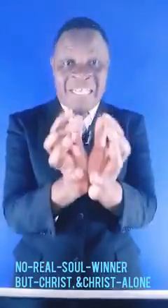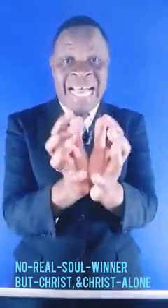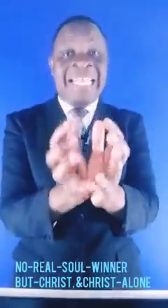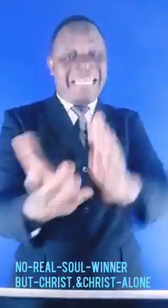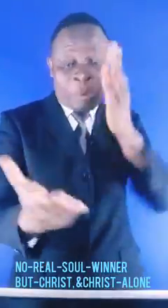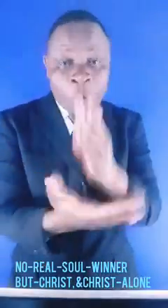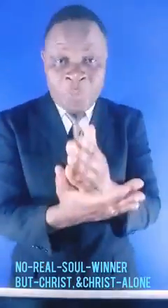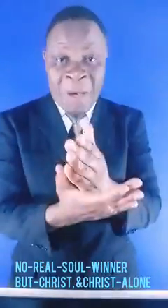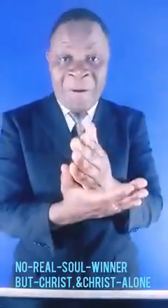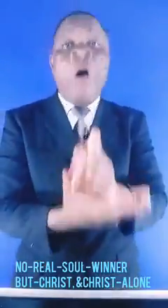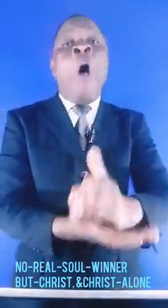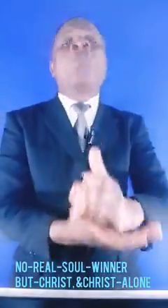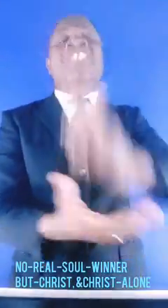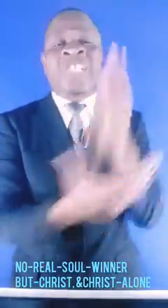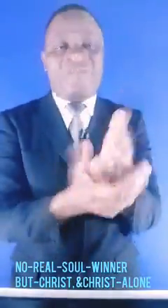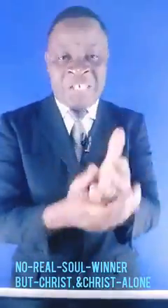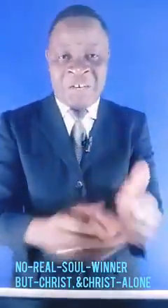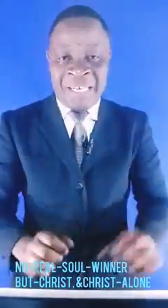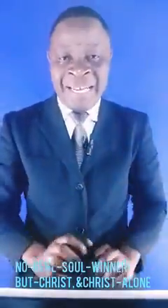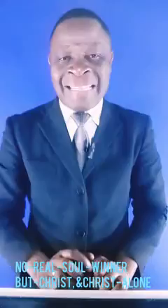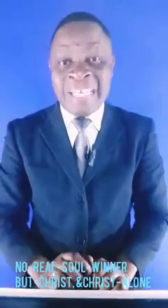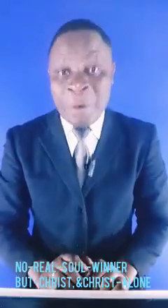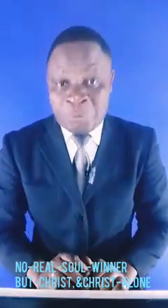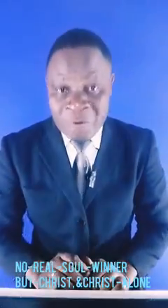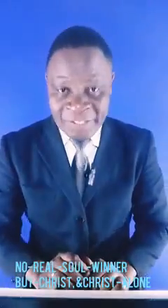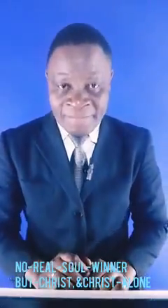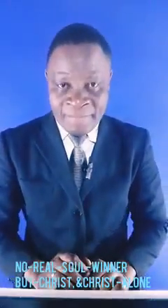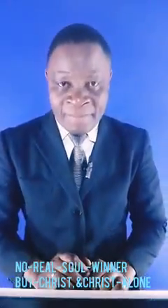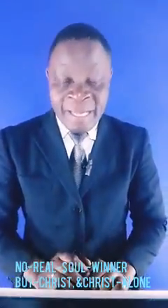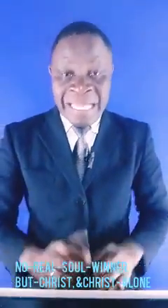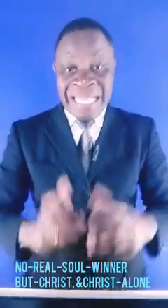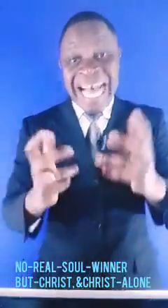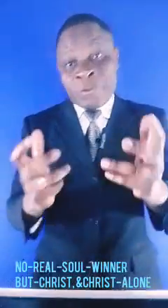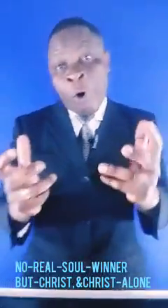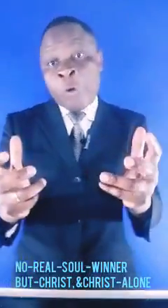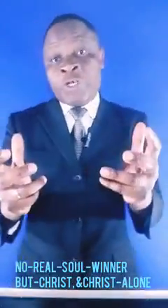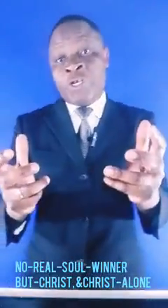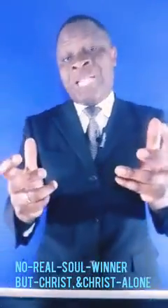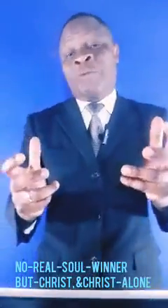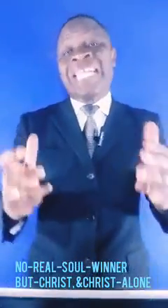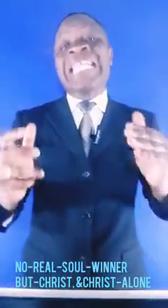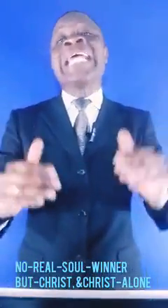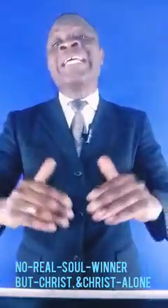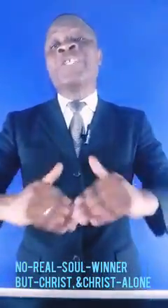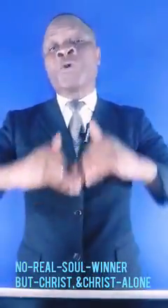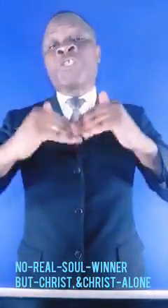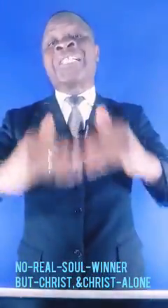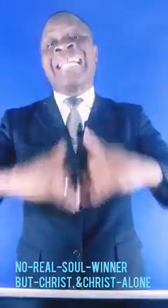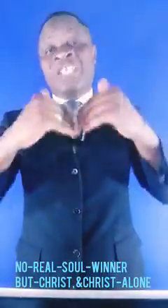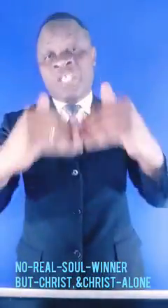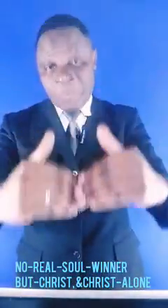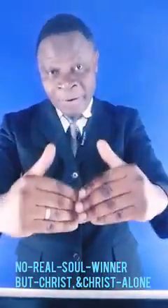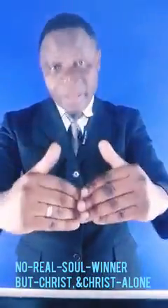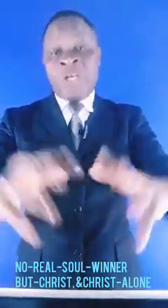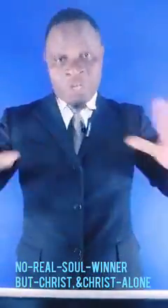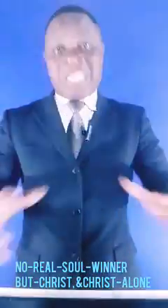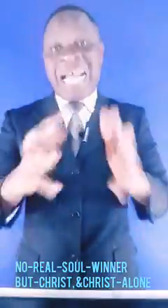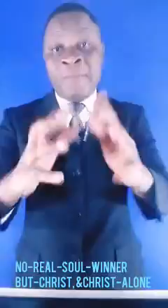understand the gospel or the salvation that we preach. That causes that we need to study deeper, to study